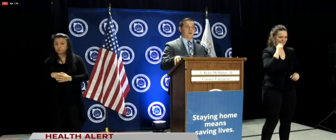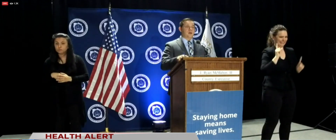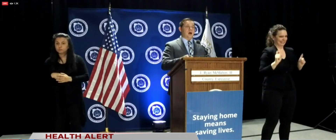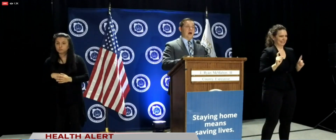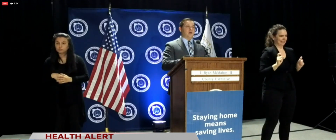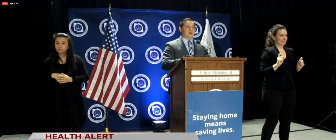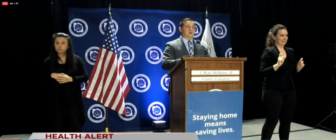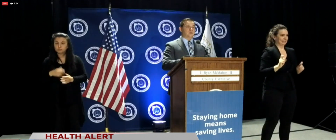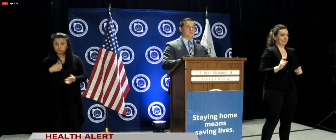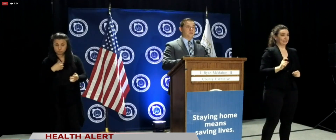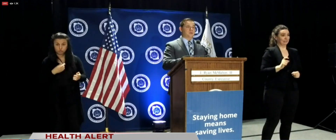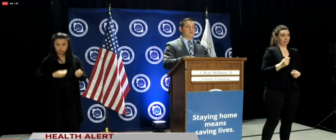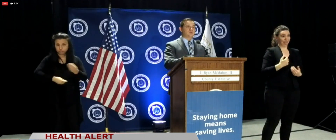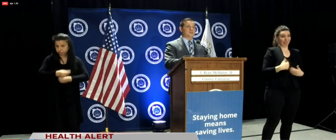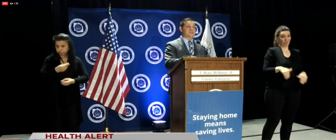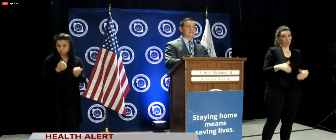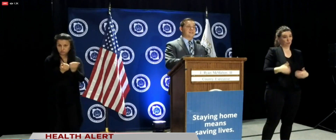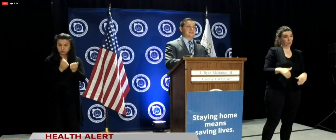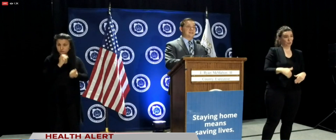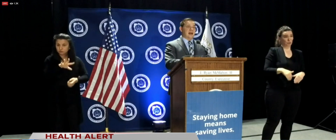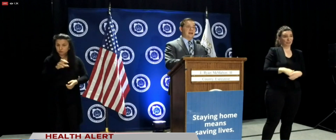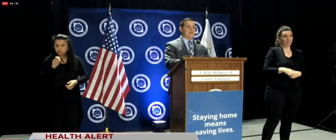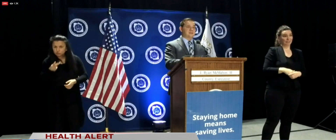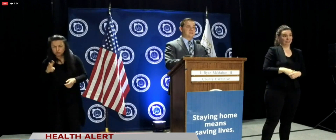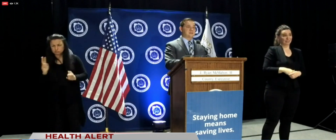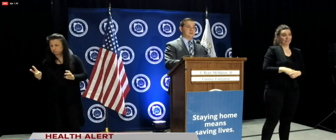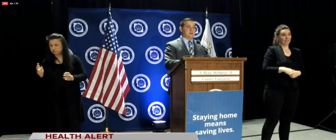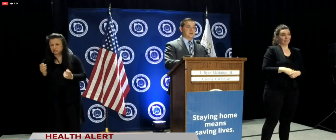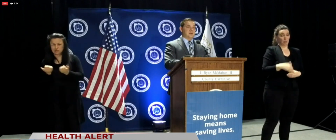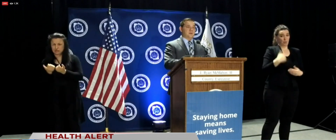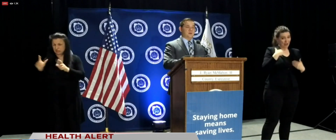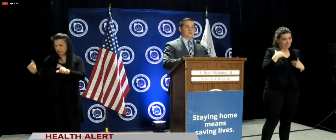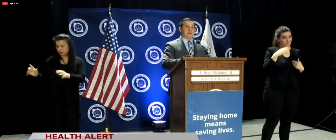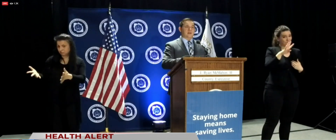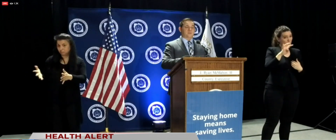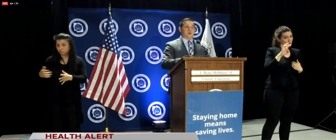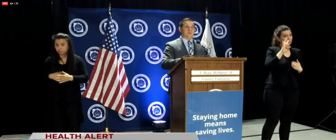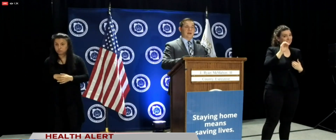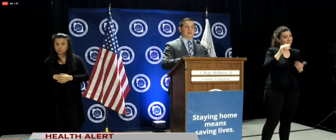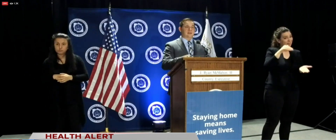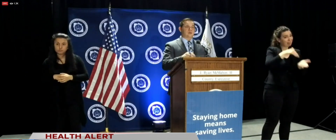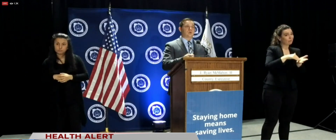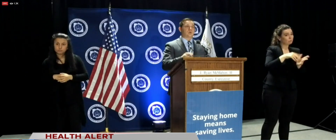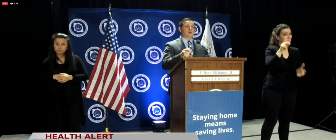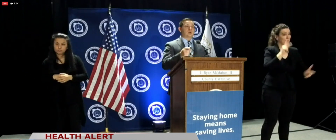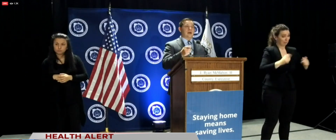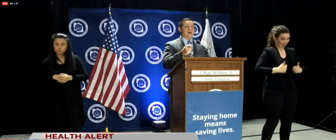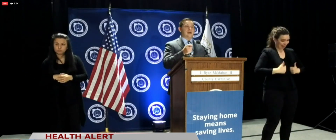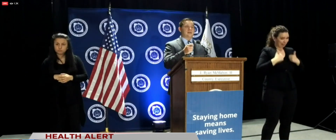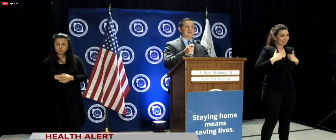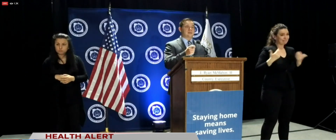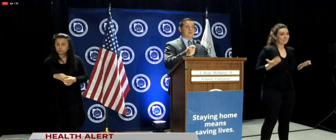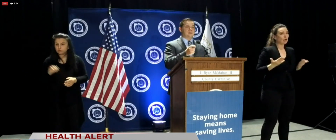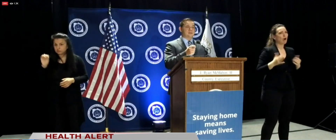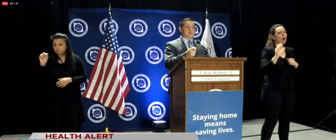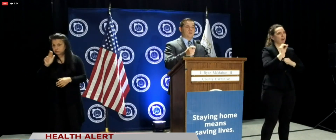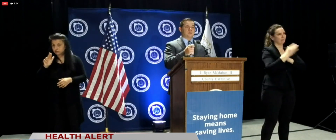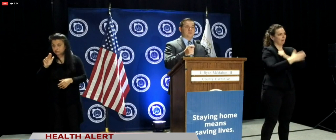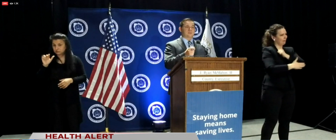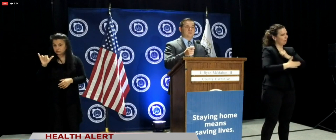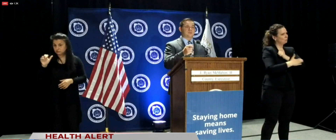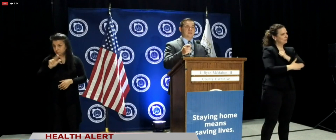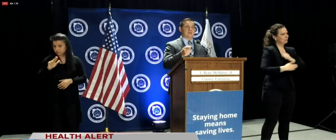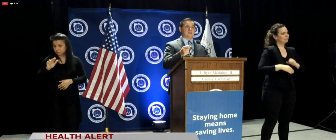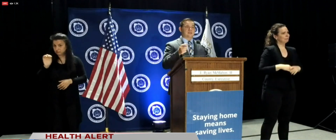point, our medical community is using the CDC guidance and the New York State Health Department guidance on who is sick